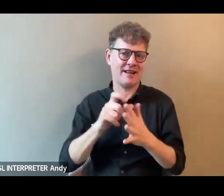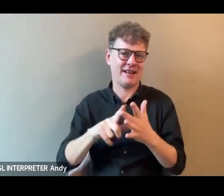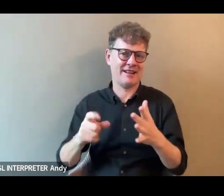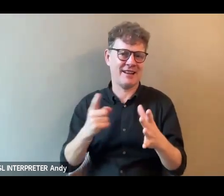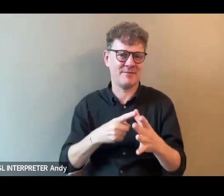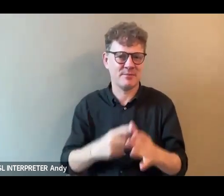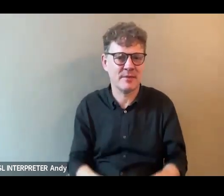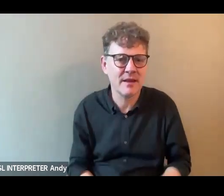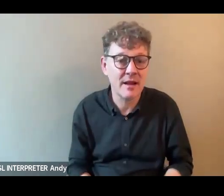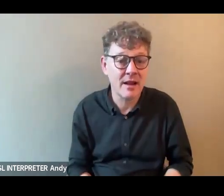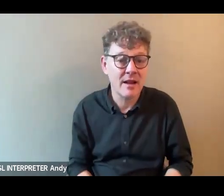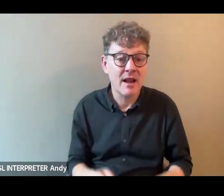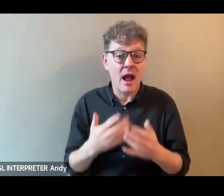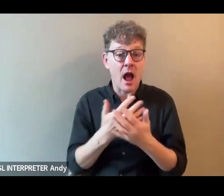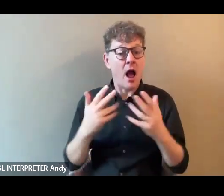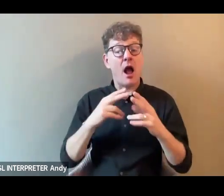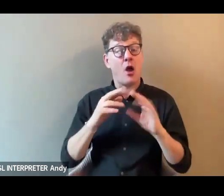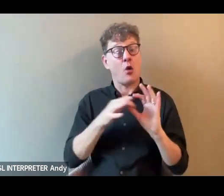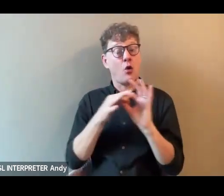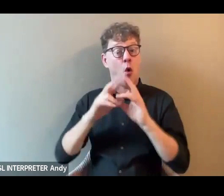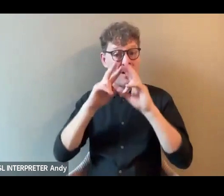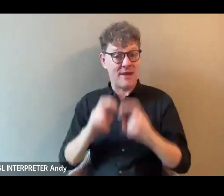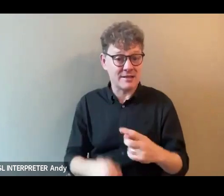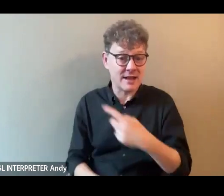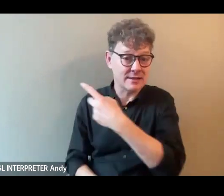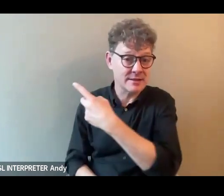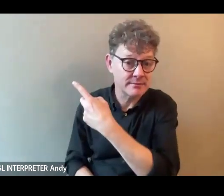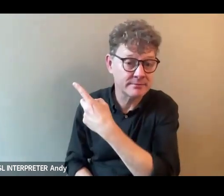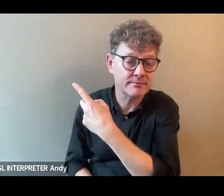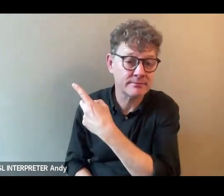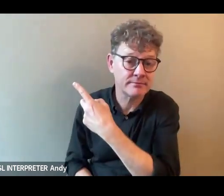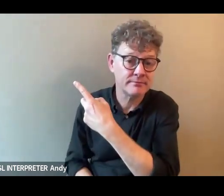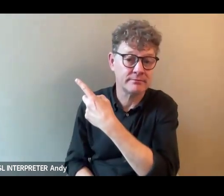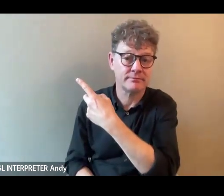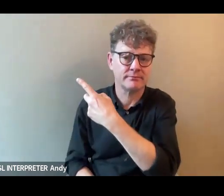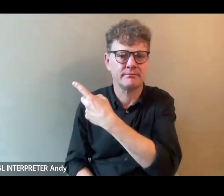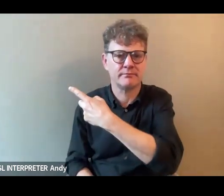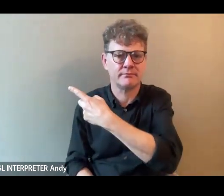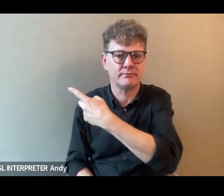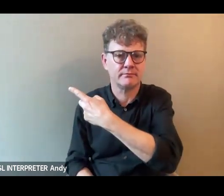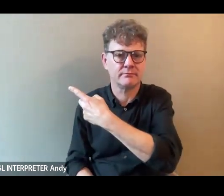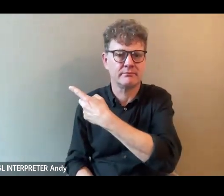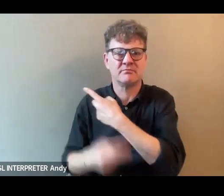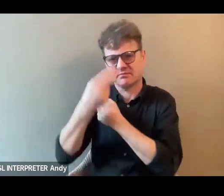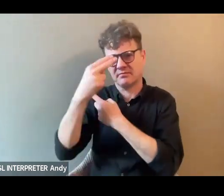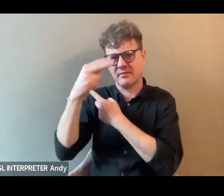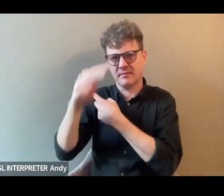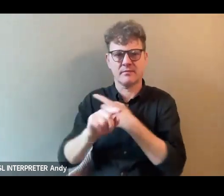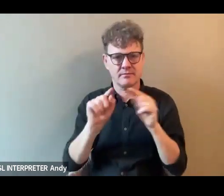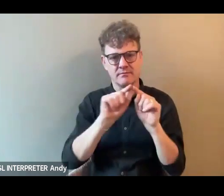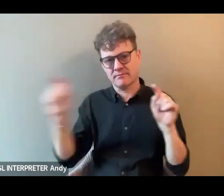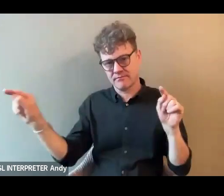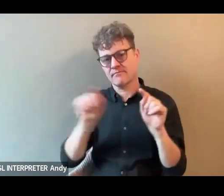our co-investigators are here today. So we've got Nima, Nima's over here. Jason's not able to join us today.